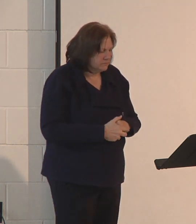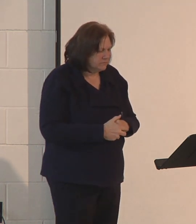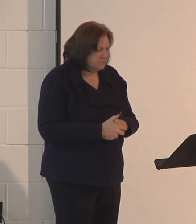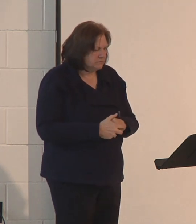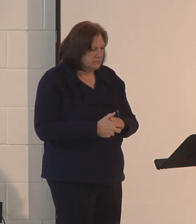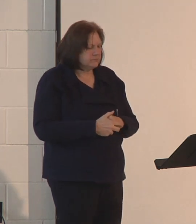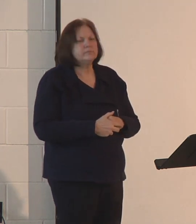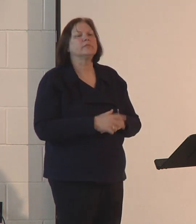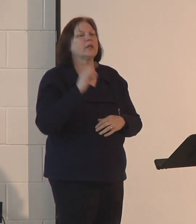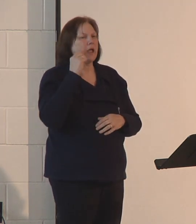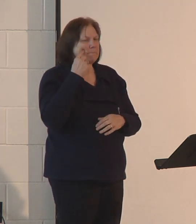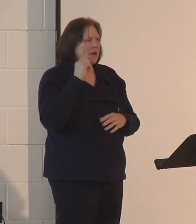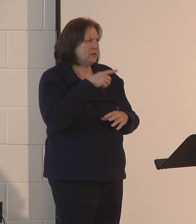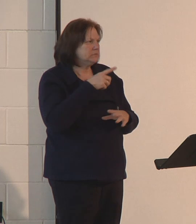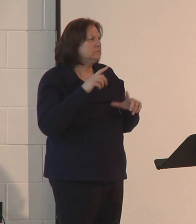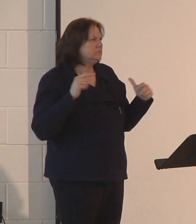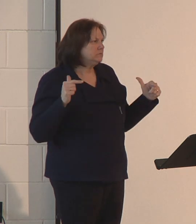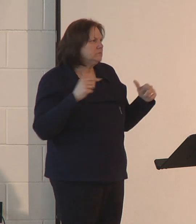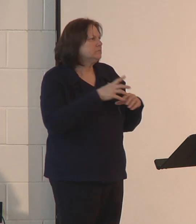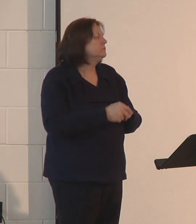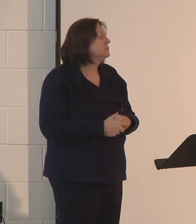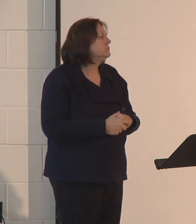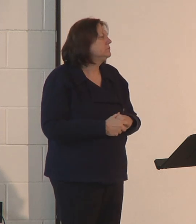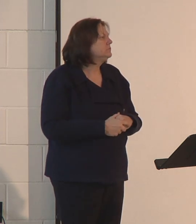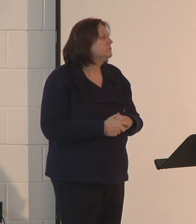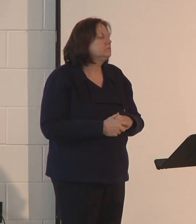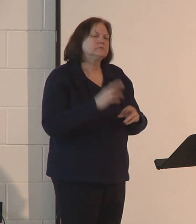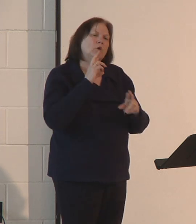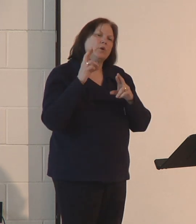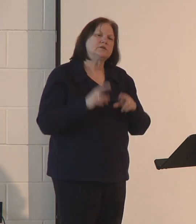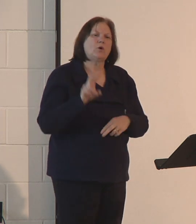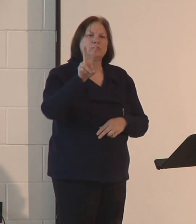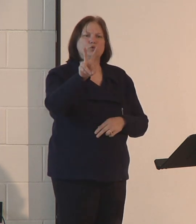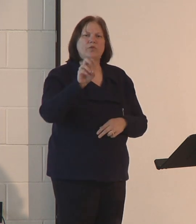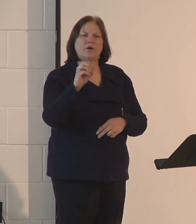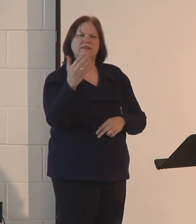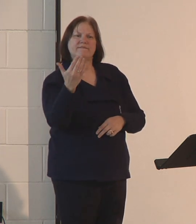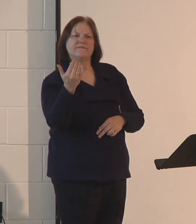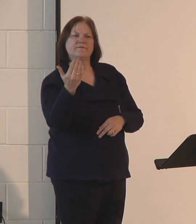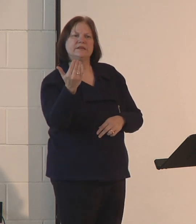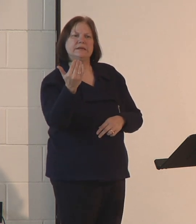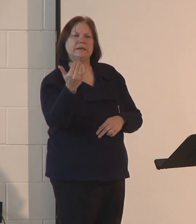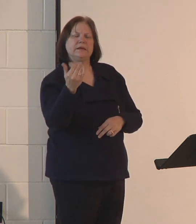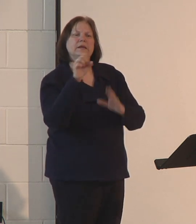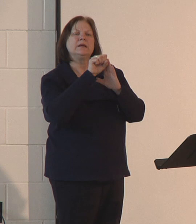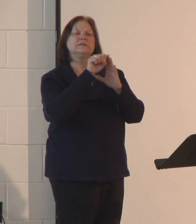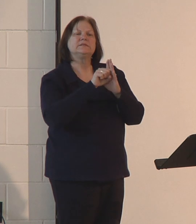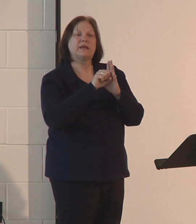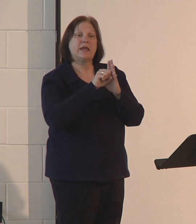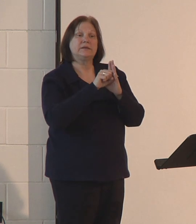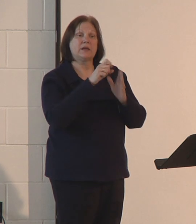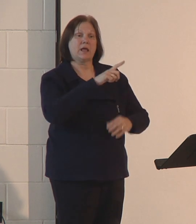The bilingual SEALS of Biliteracy is a result of a 2015 state